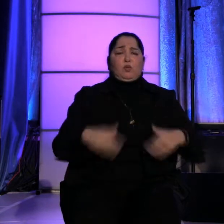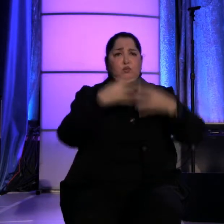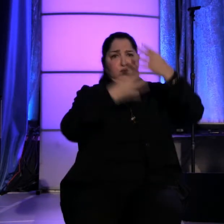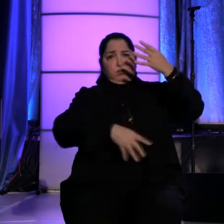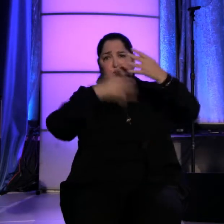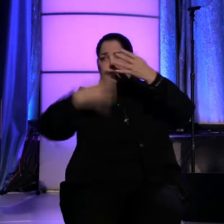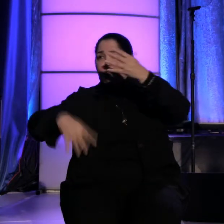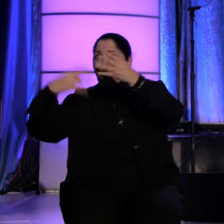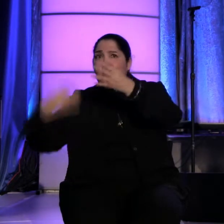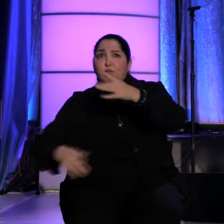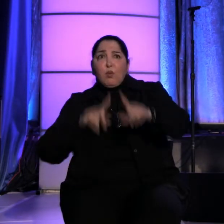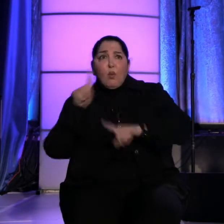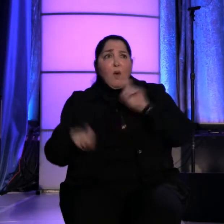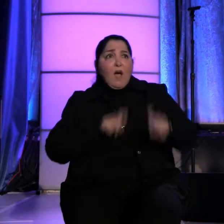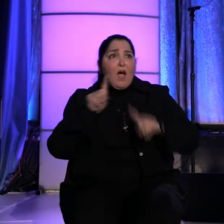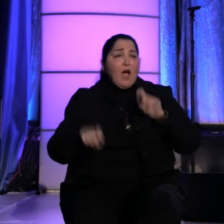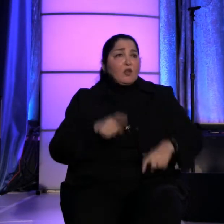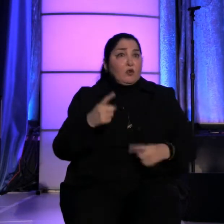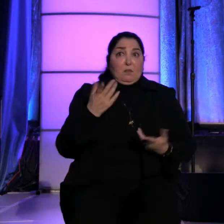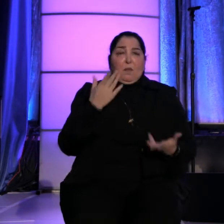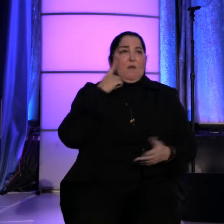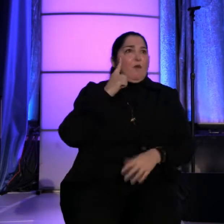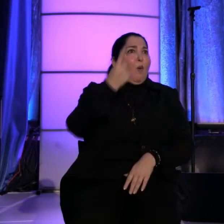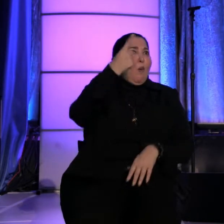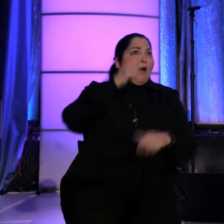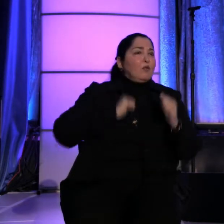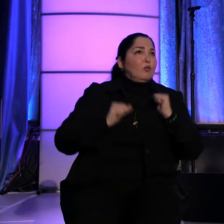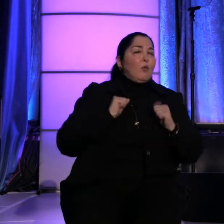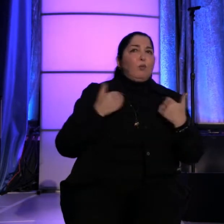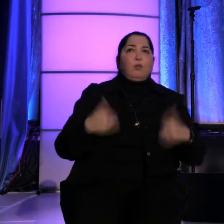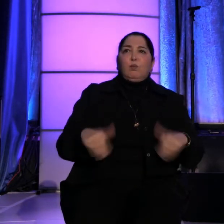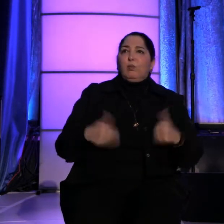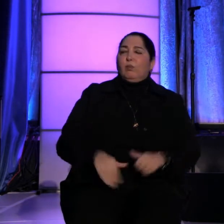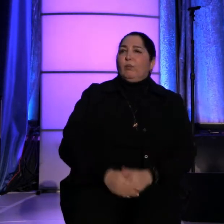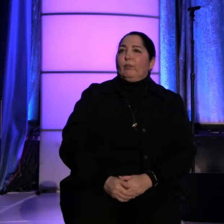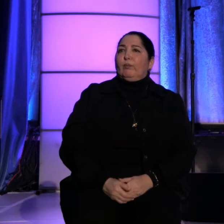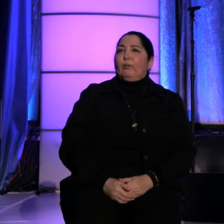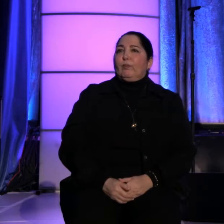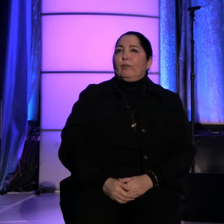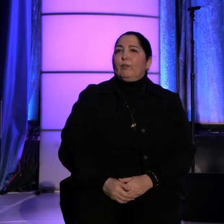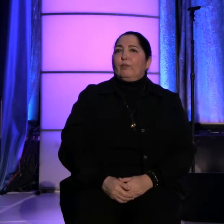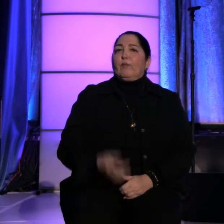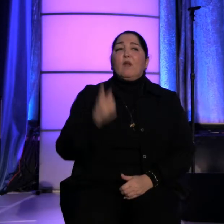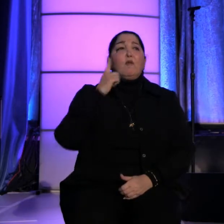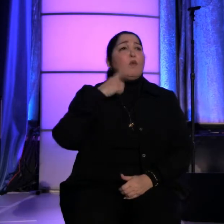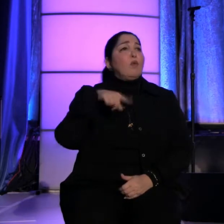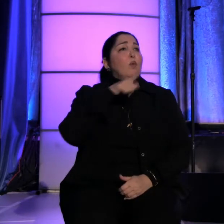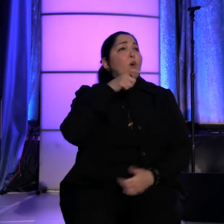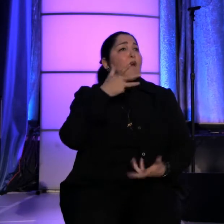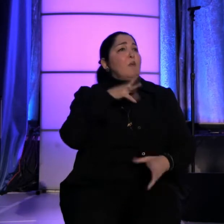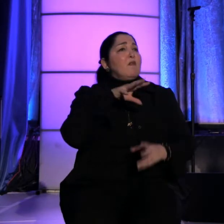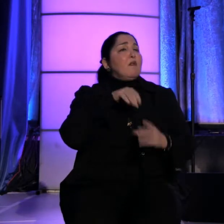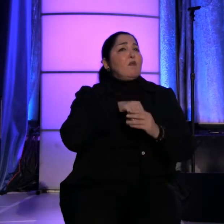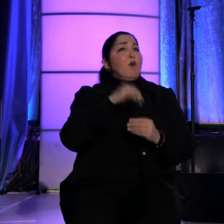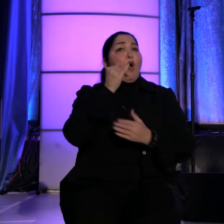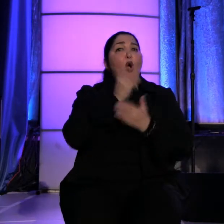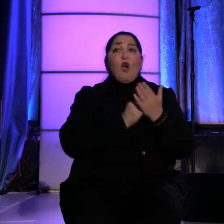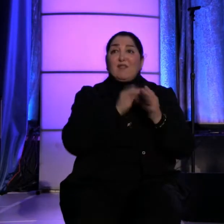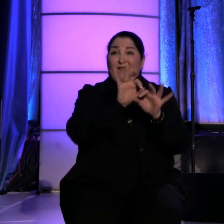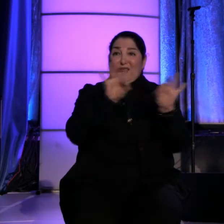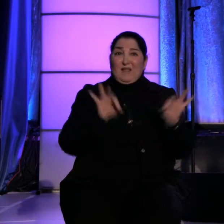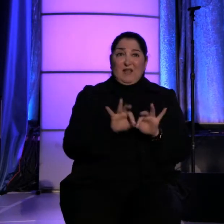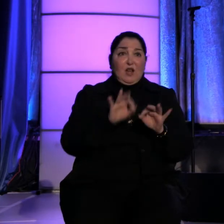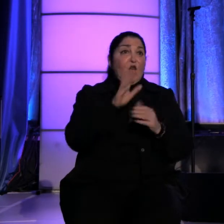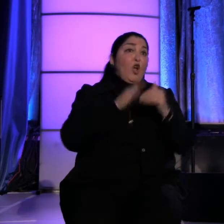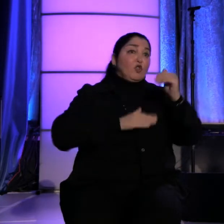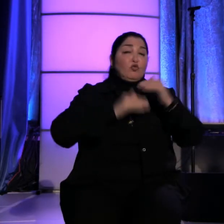single performance. And so for those of you who have also been a part of an arts facility construction project, you know the